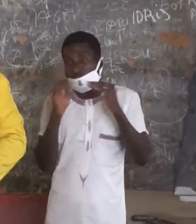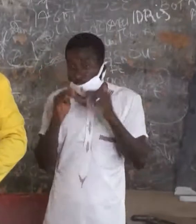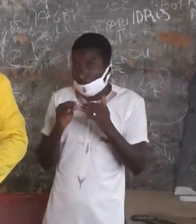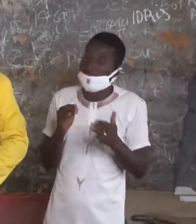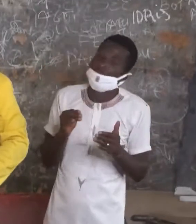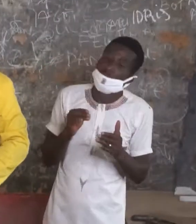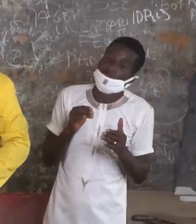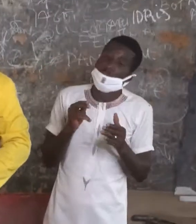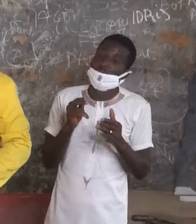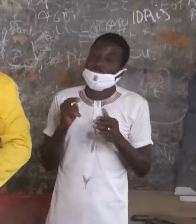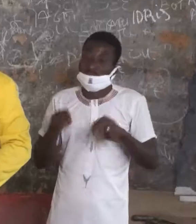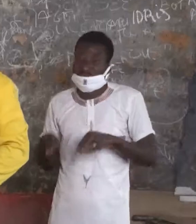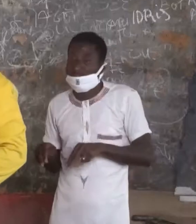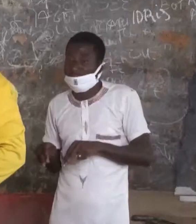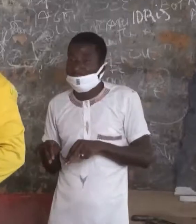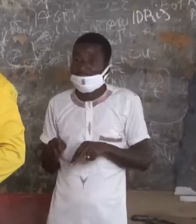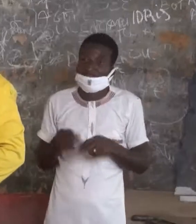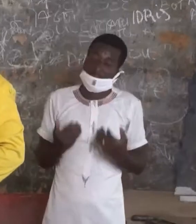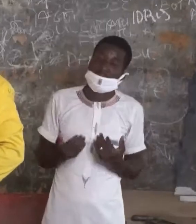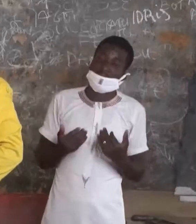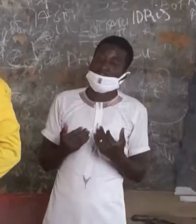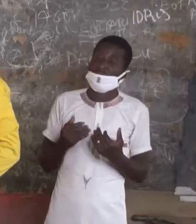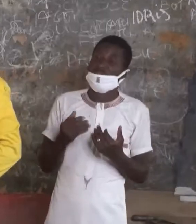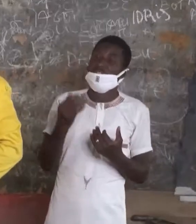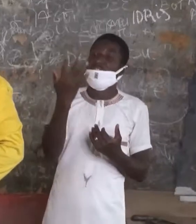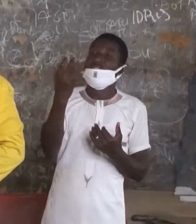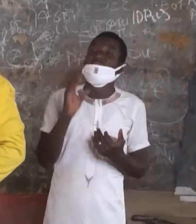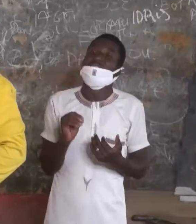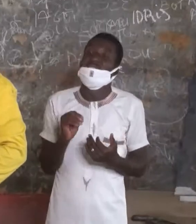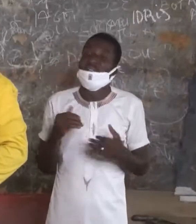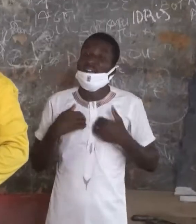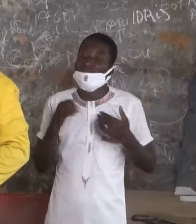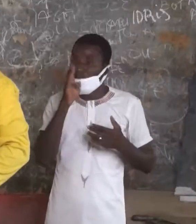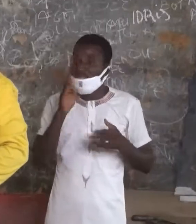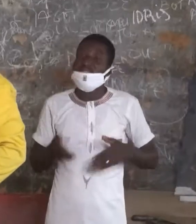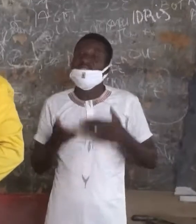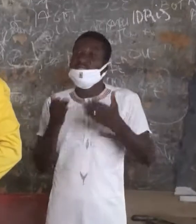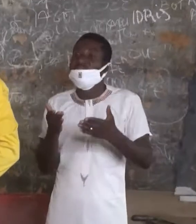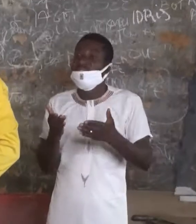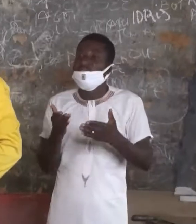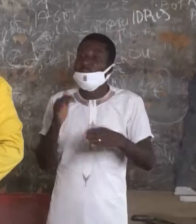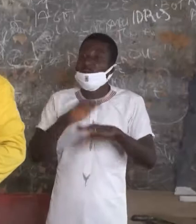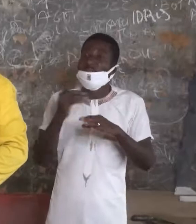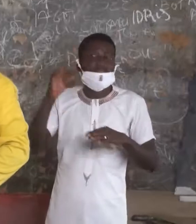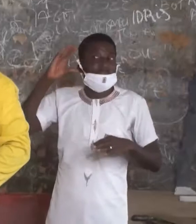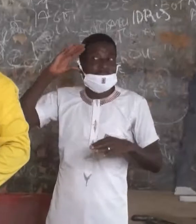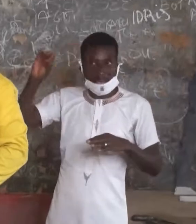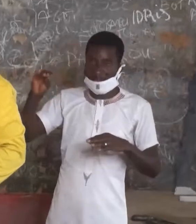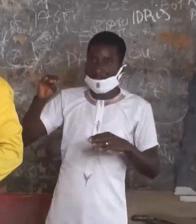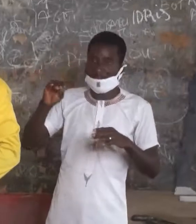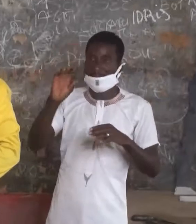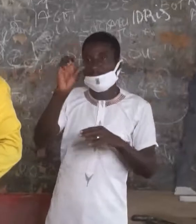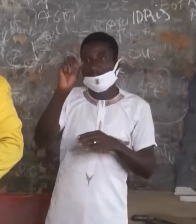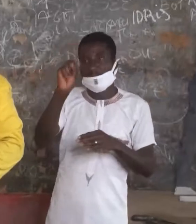measurement required. Now, 50 has been given on the male side.